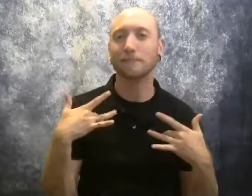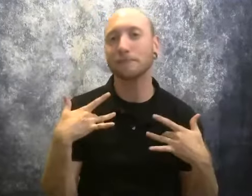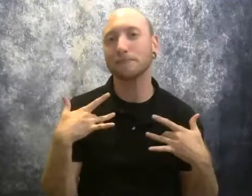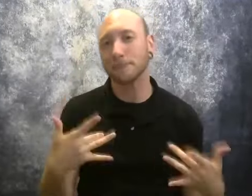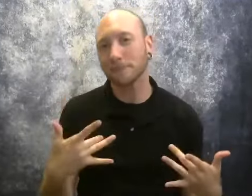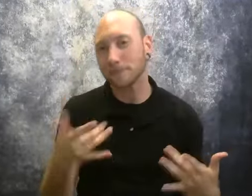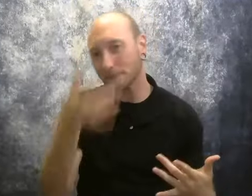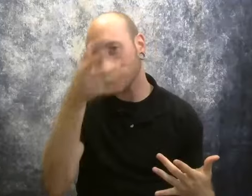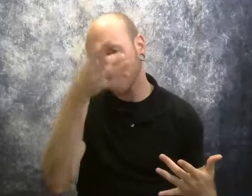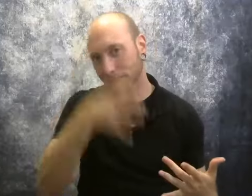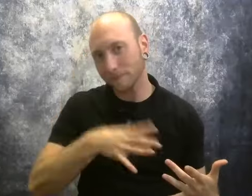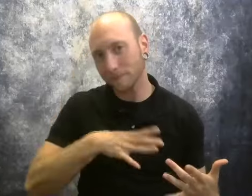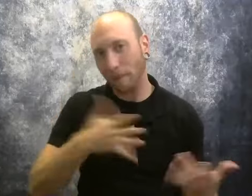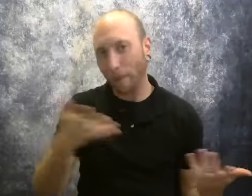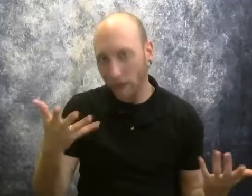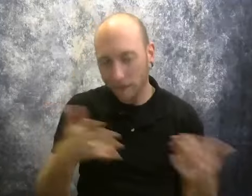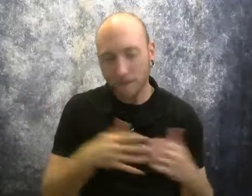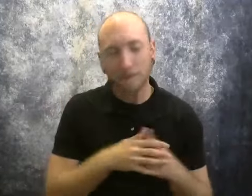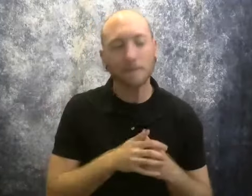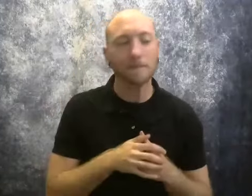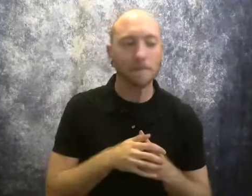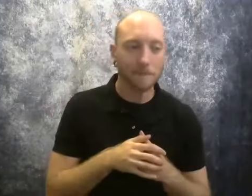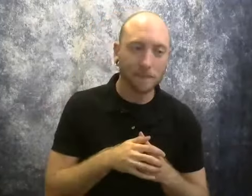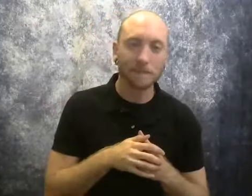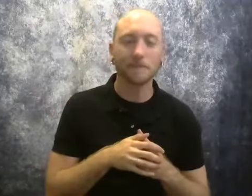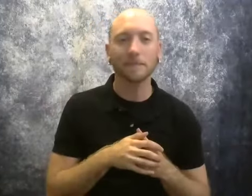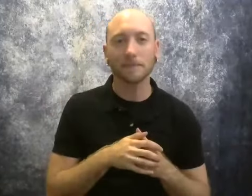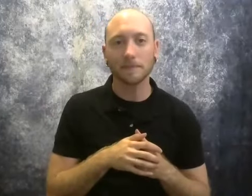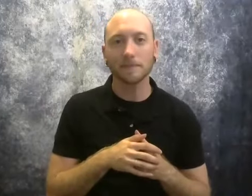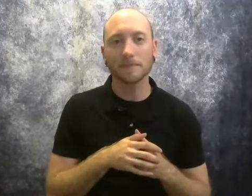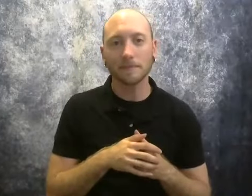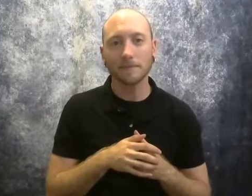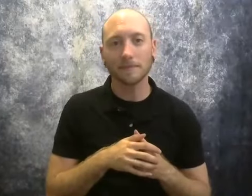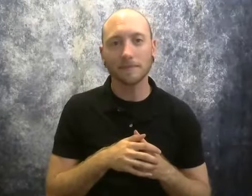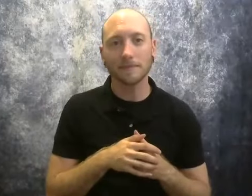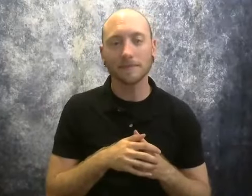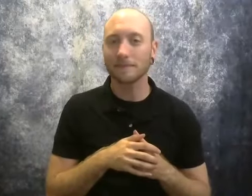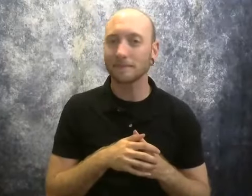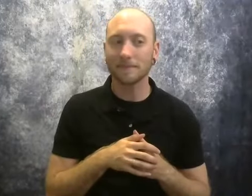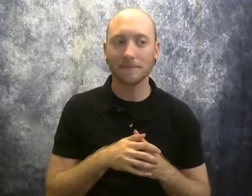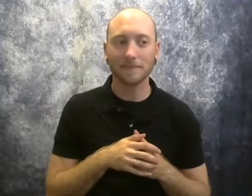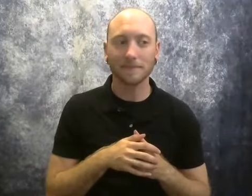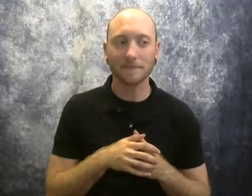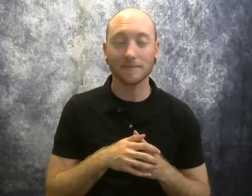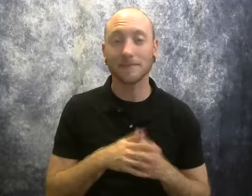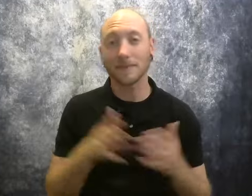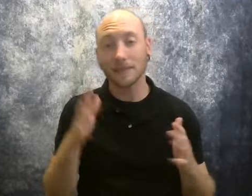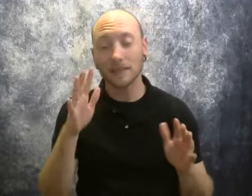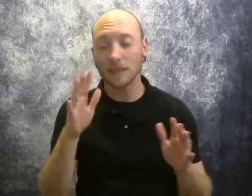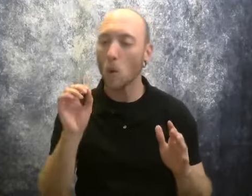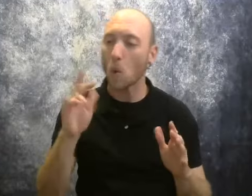Anyway, just being a typical me, I can't say a typical bloke, I rushed off to meet a